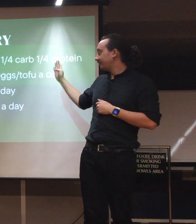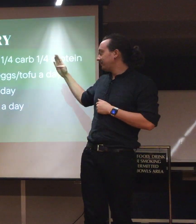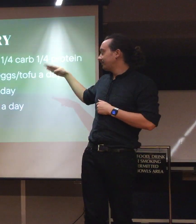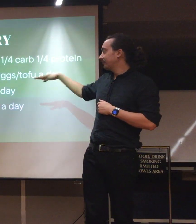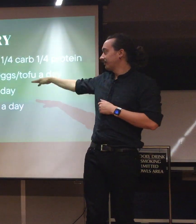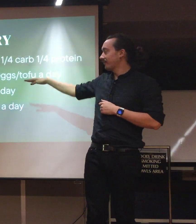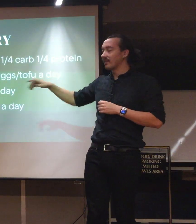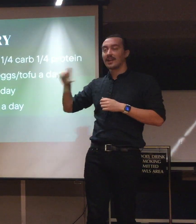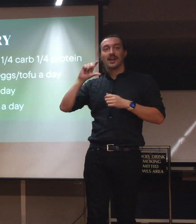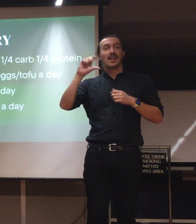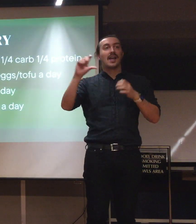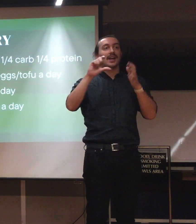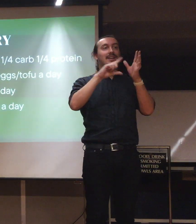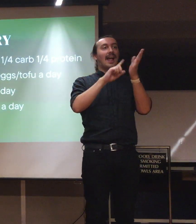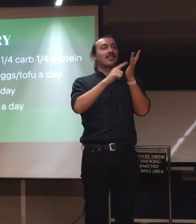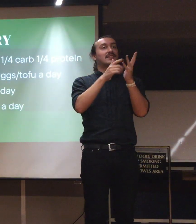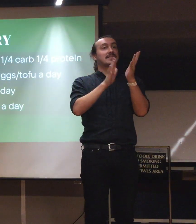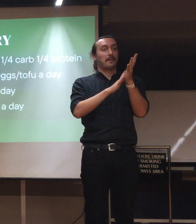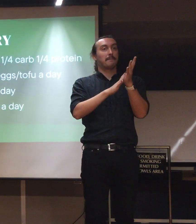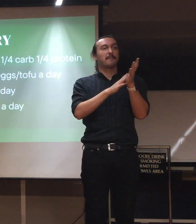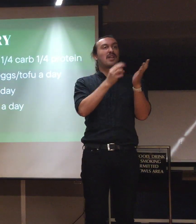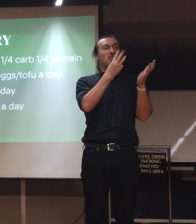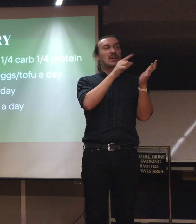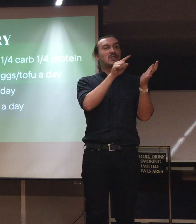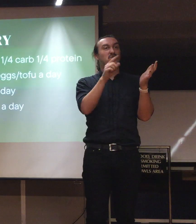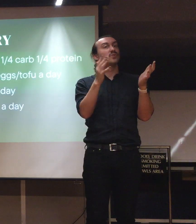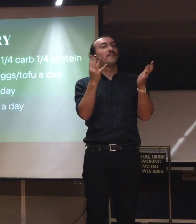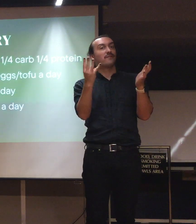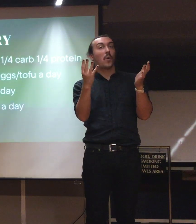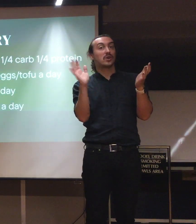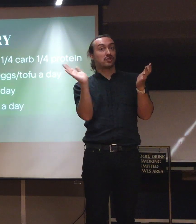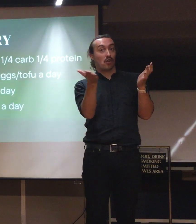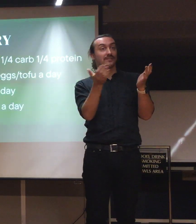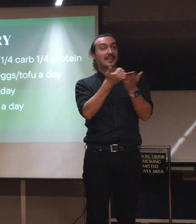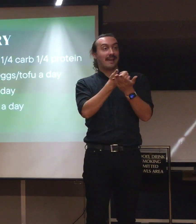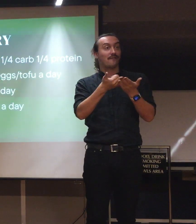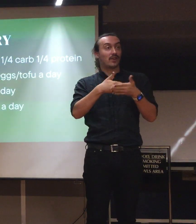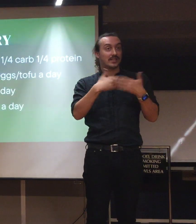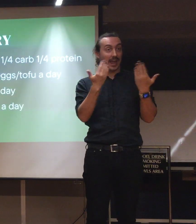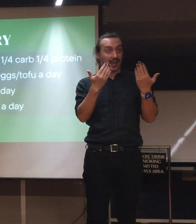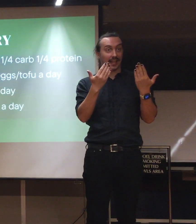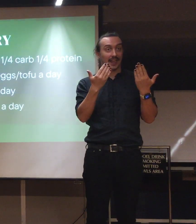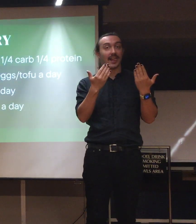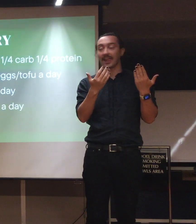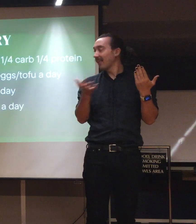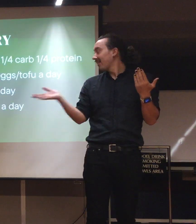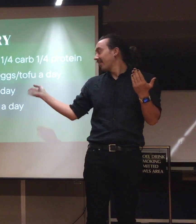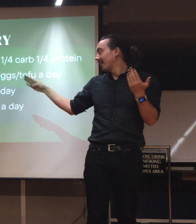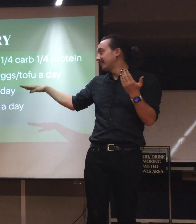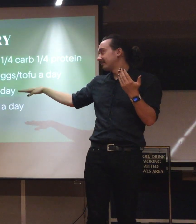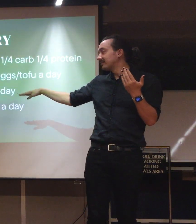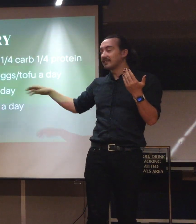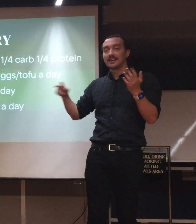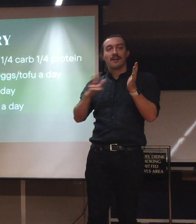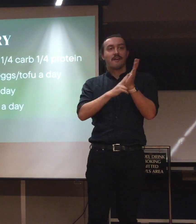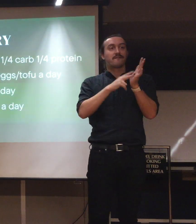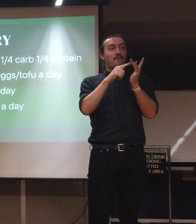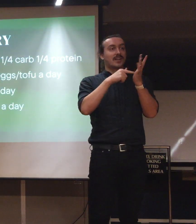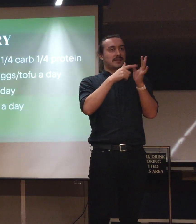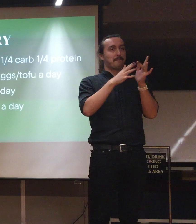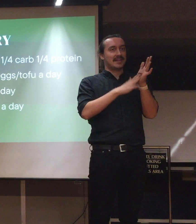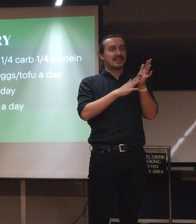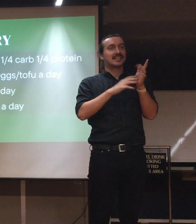day of our dairy. Vitamin D, about 30 minutes of sun a day is good.